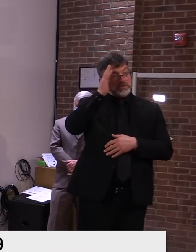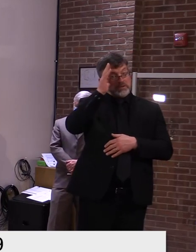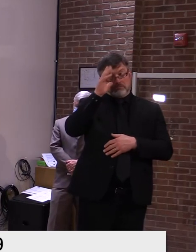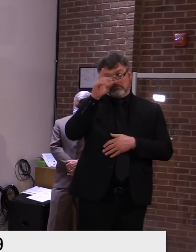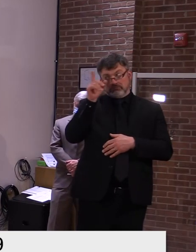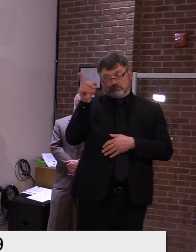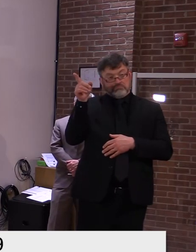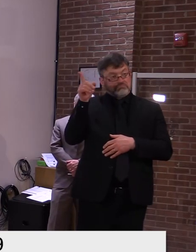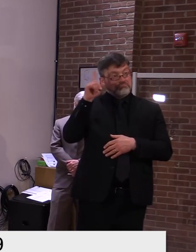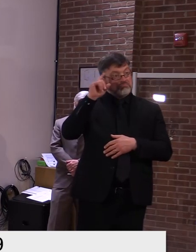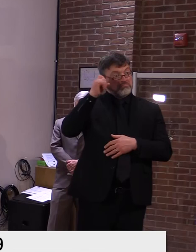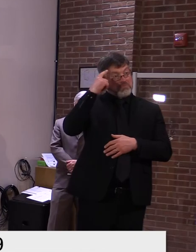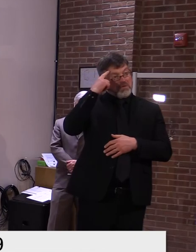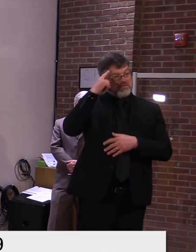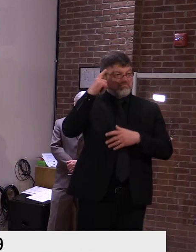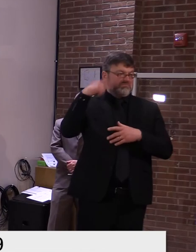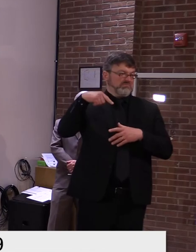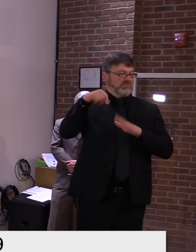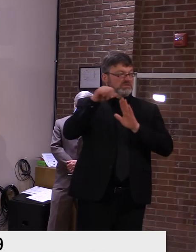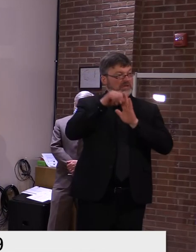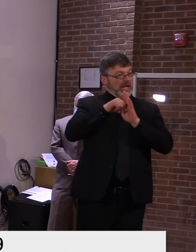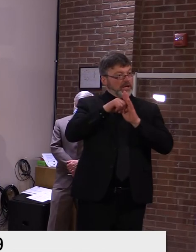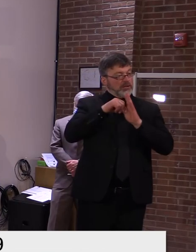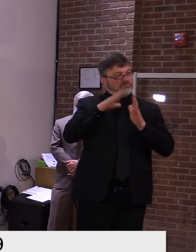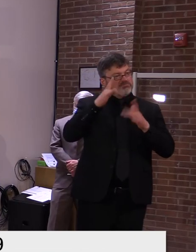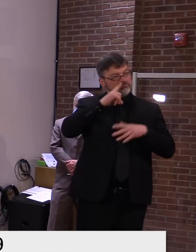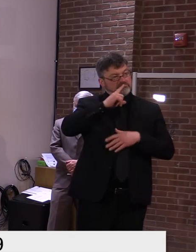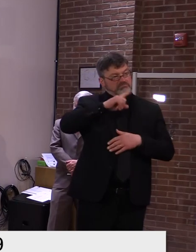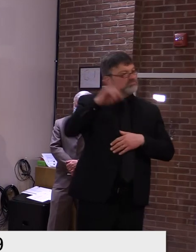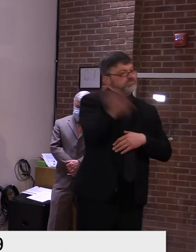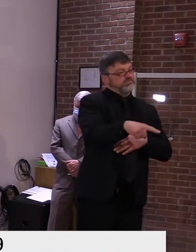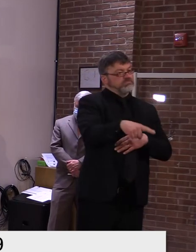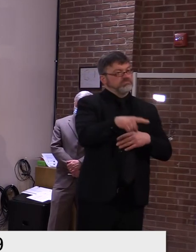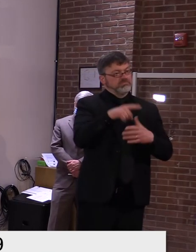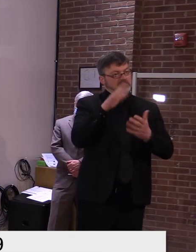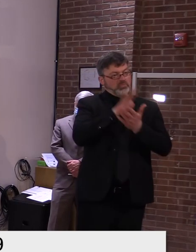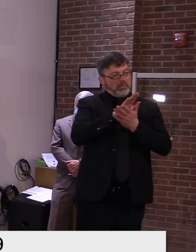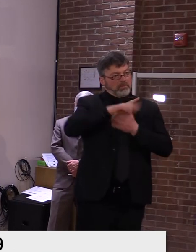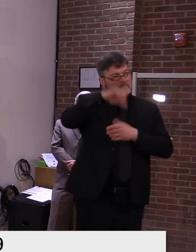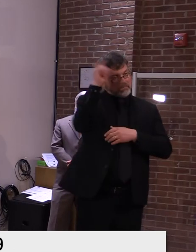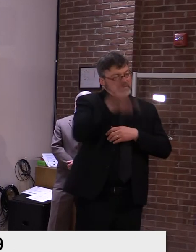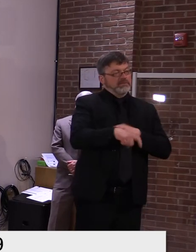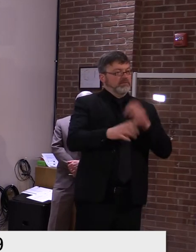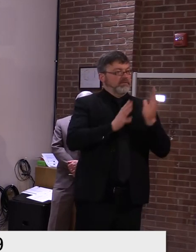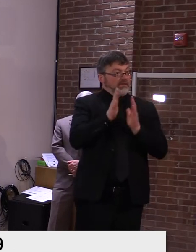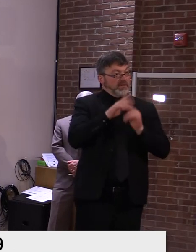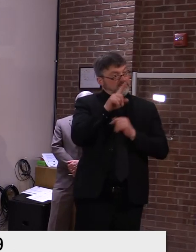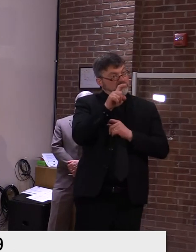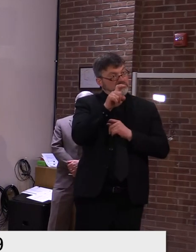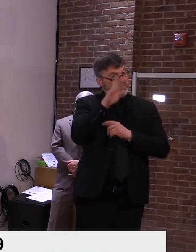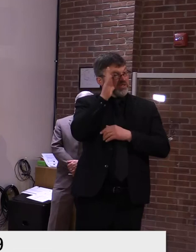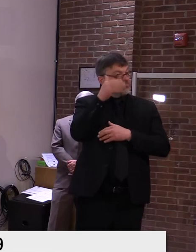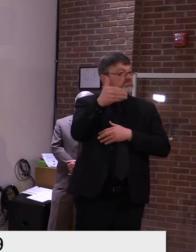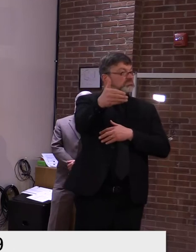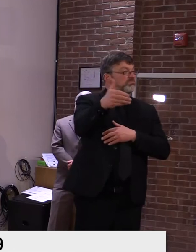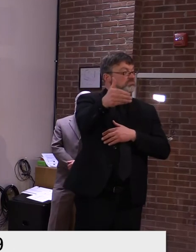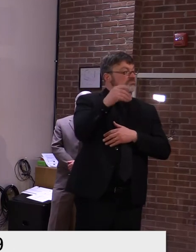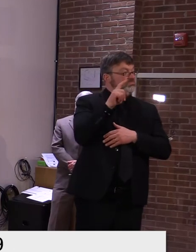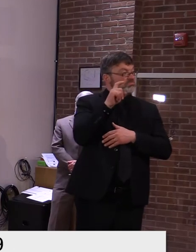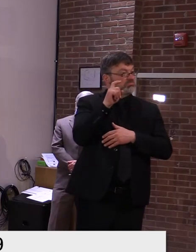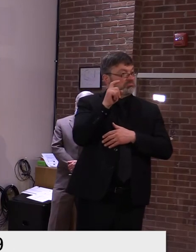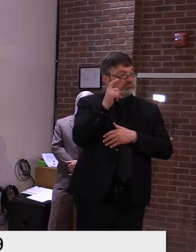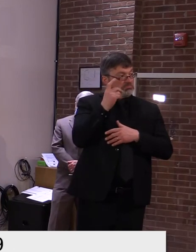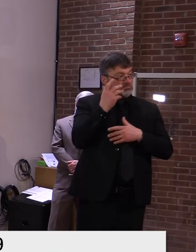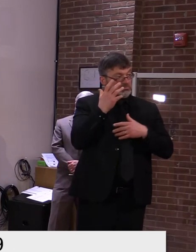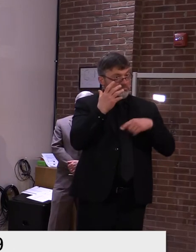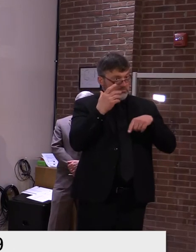that is at all in sight, say, for this school year or even for the fall?